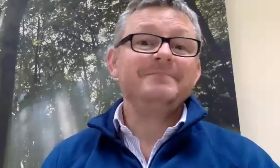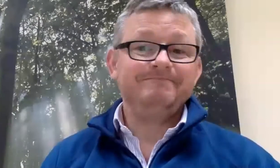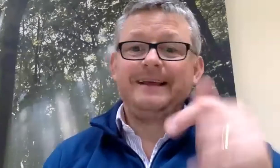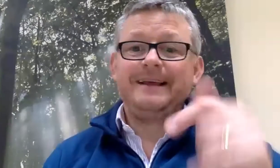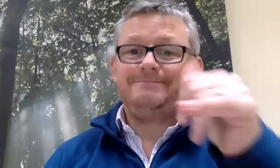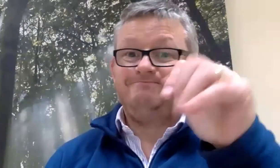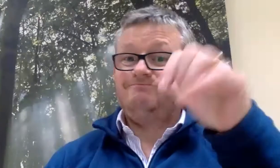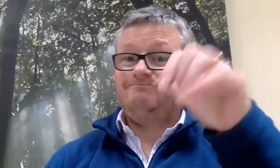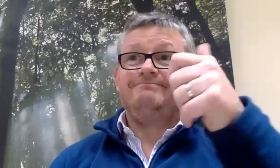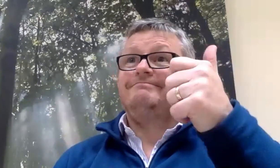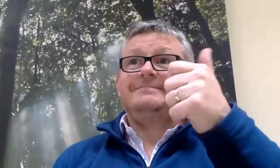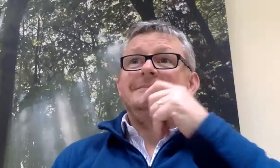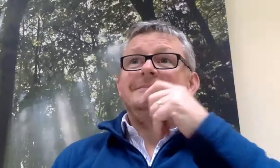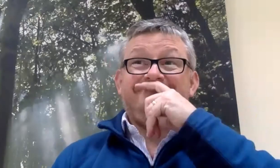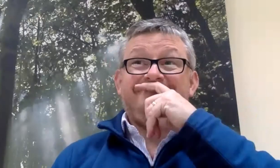how to do it.